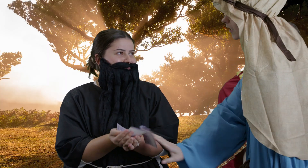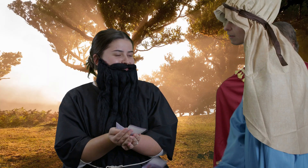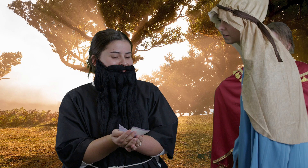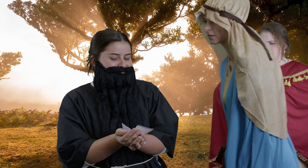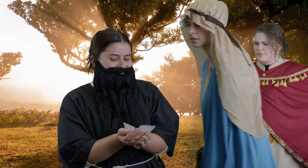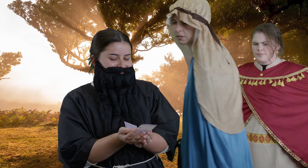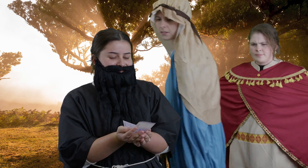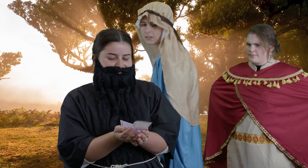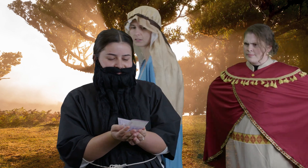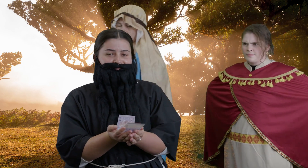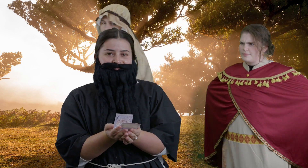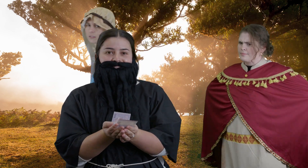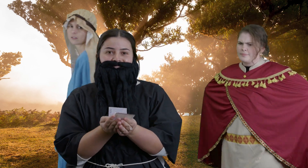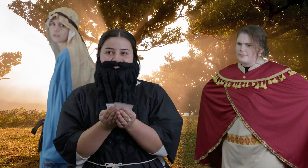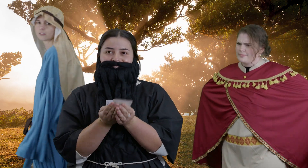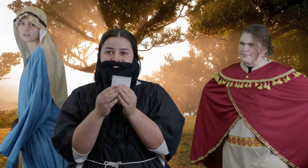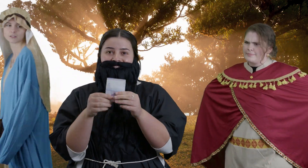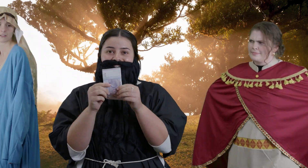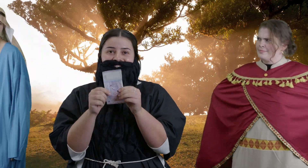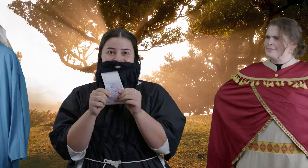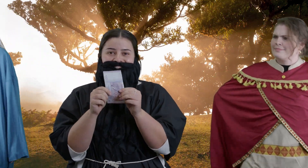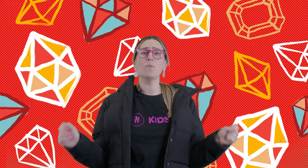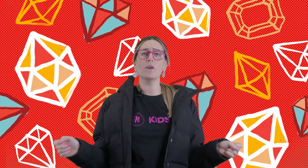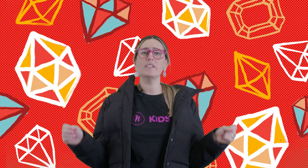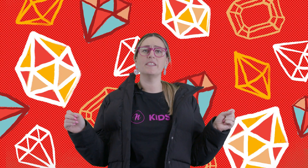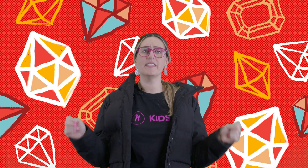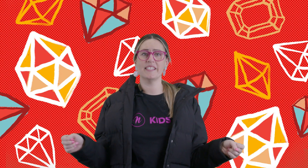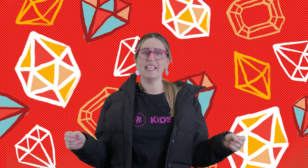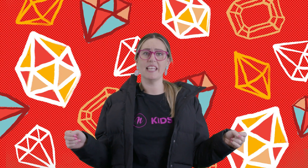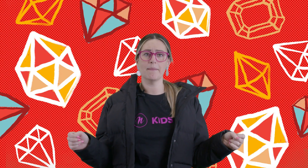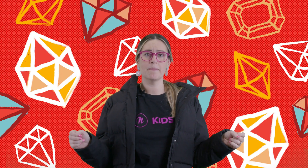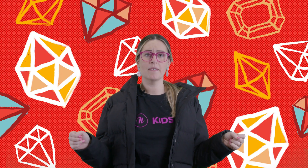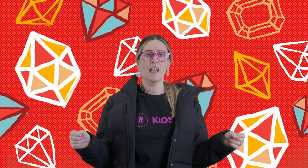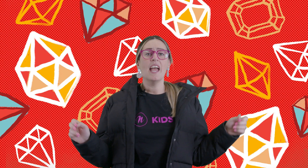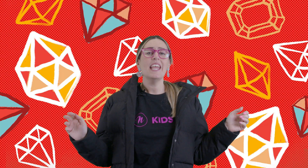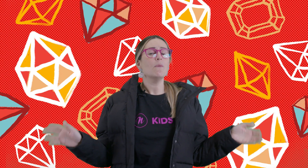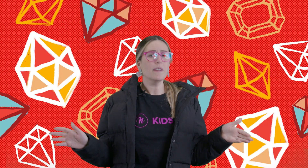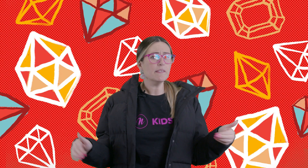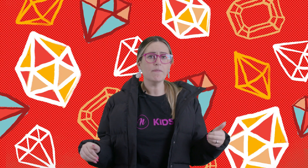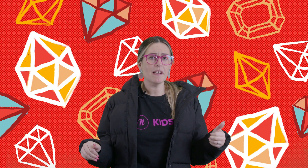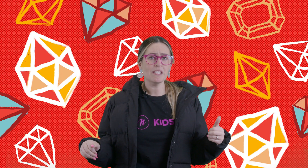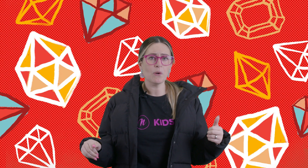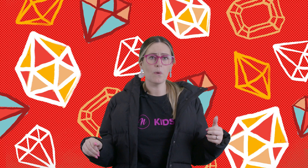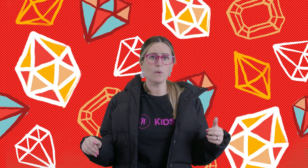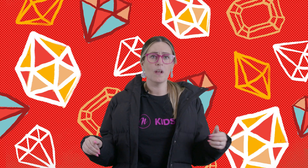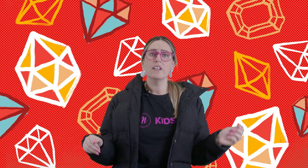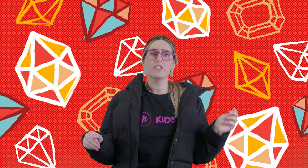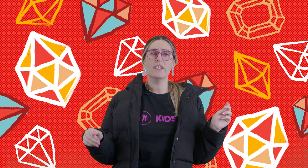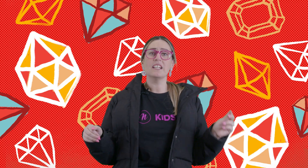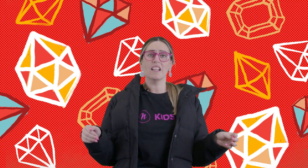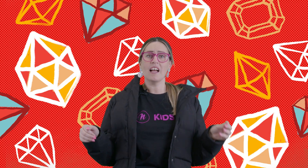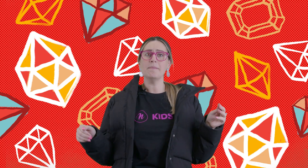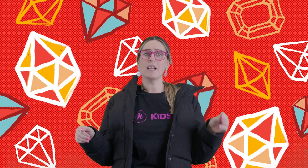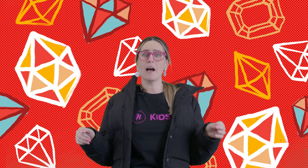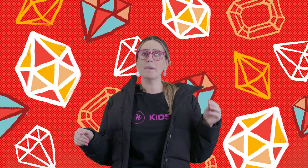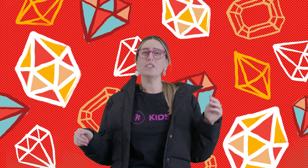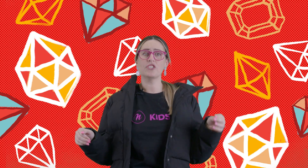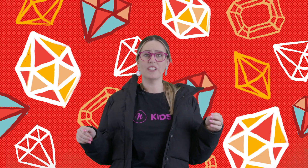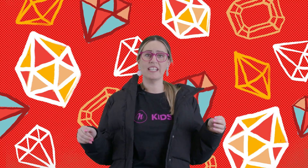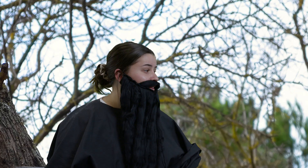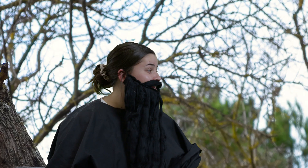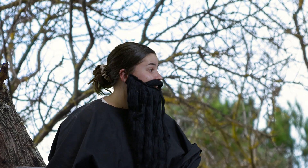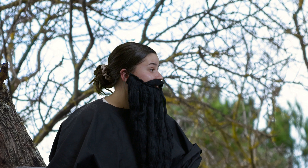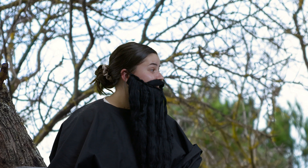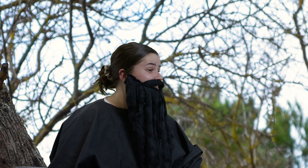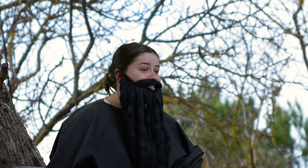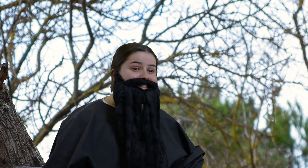Zacchaeus heard Jesus was coming to town, he really wanted to see him. He wasn't very tall, so he climbed up a